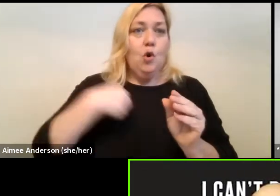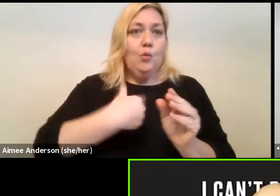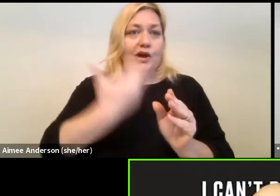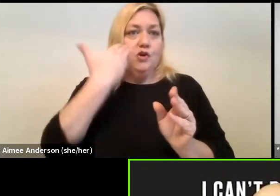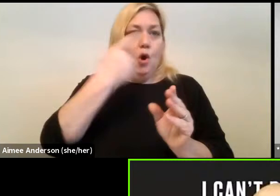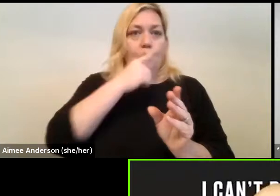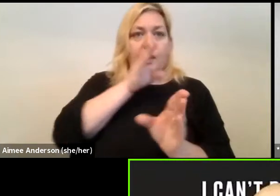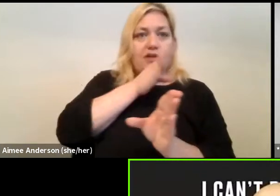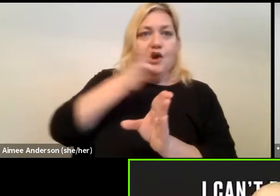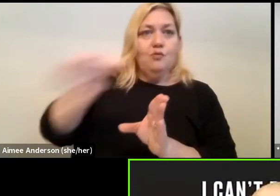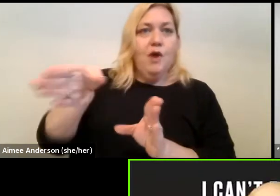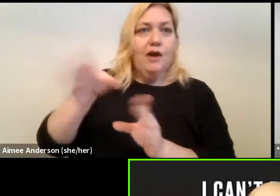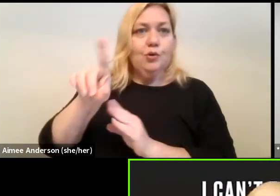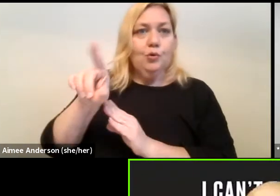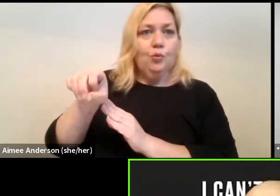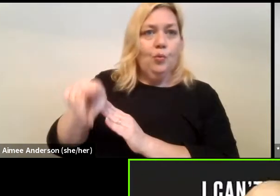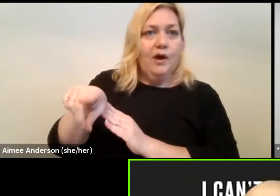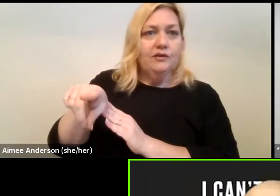direct